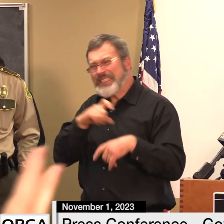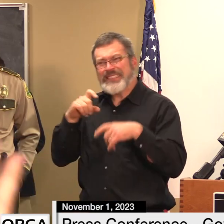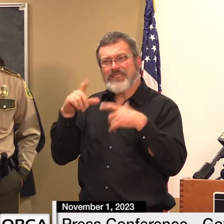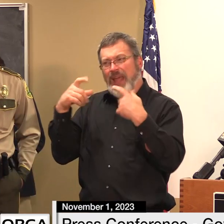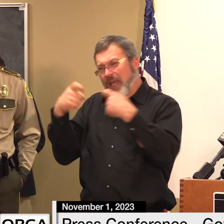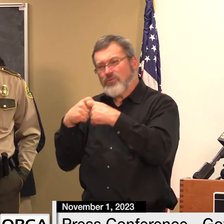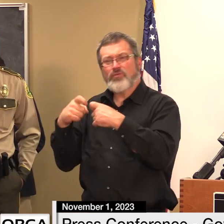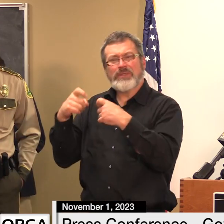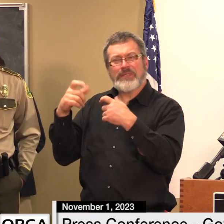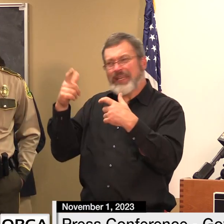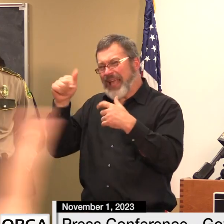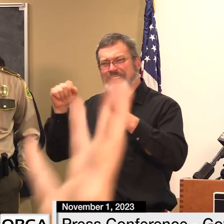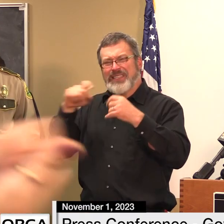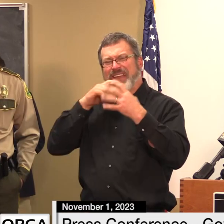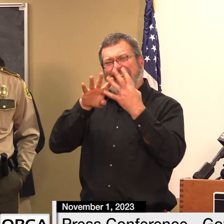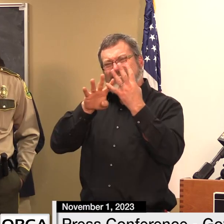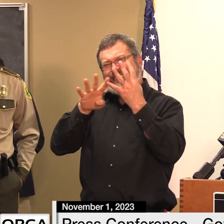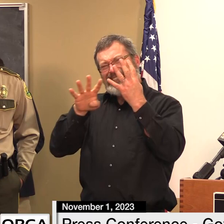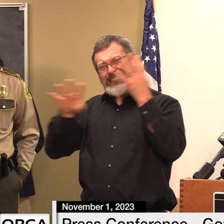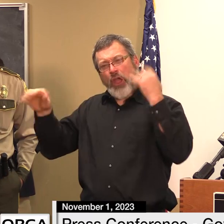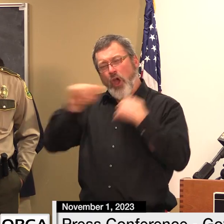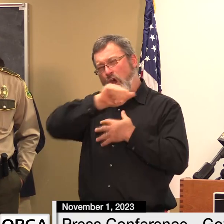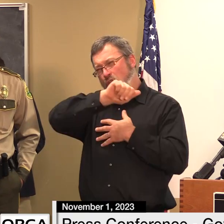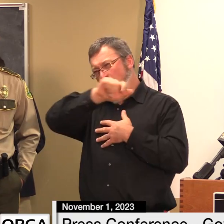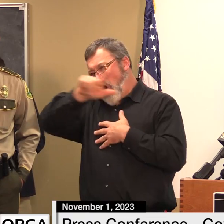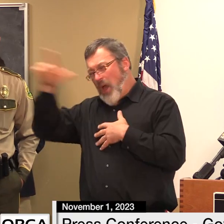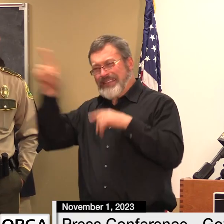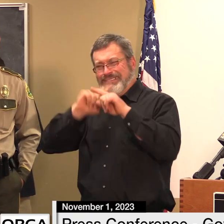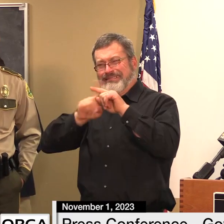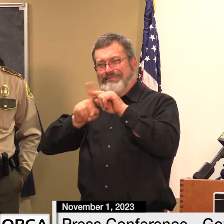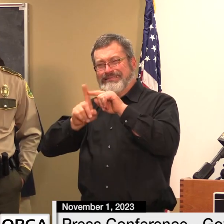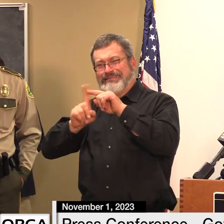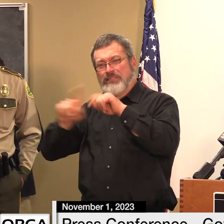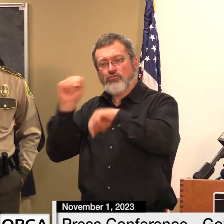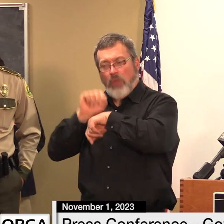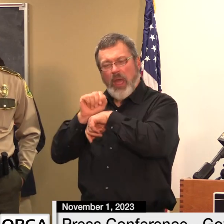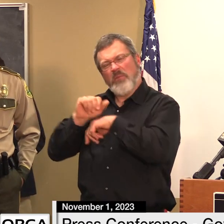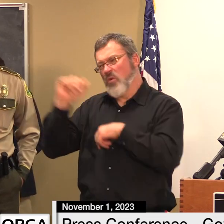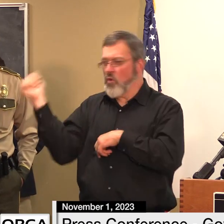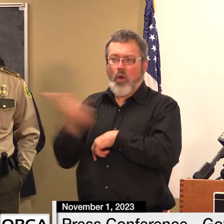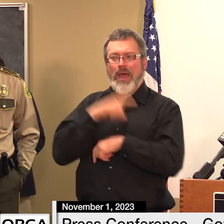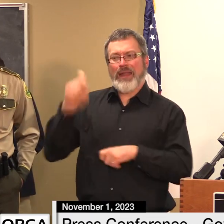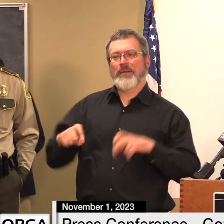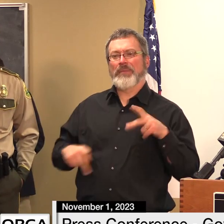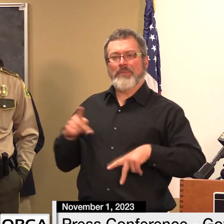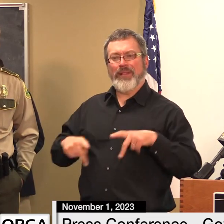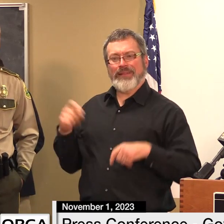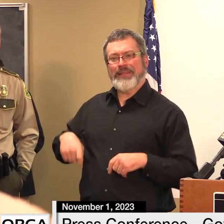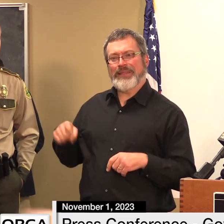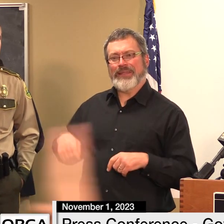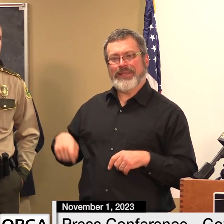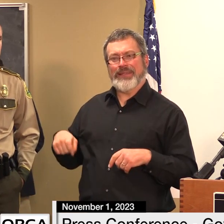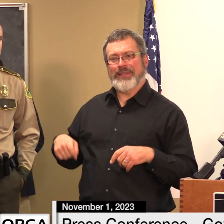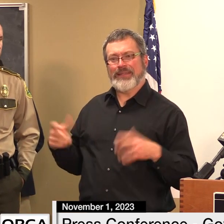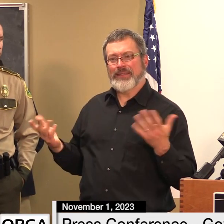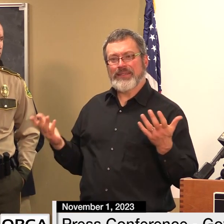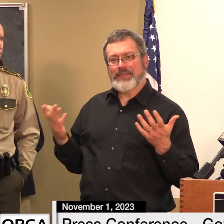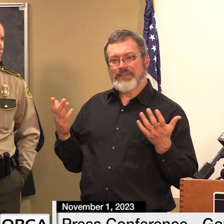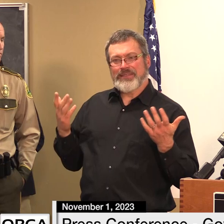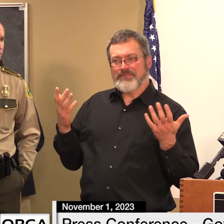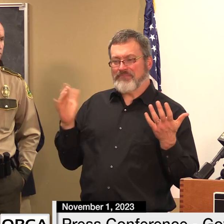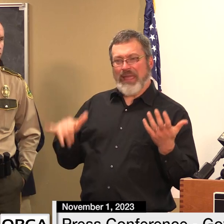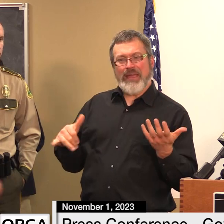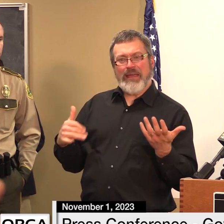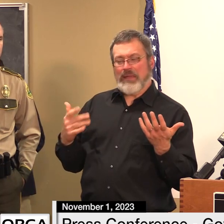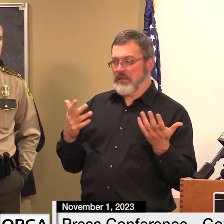or law enforcement or educators or nurses, healthcare, all across the board, everyone is impacted.